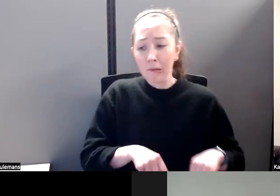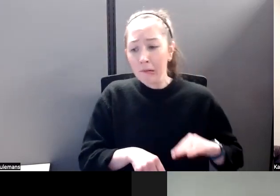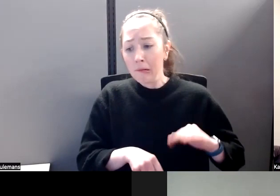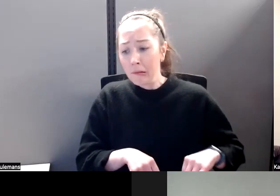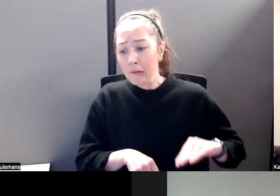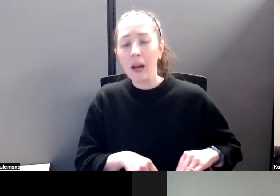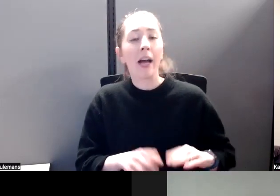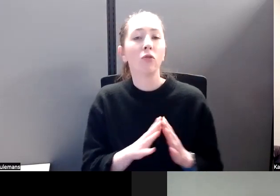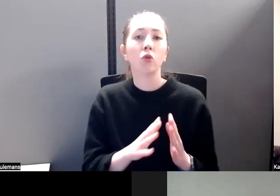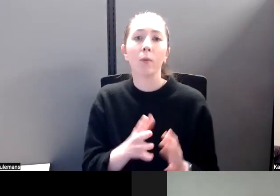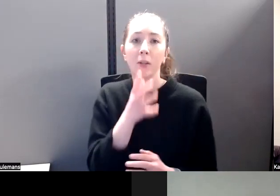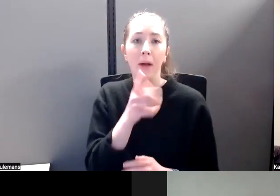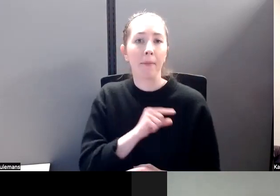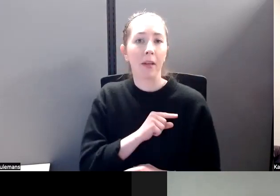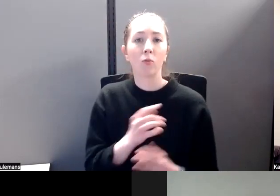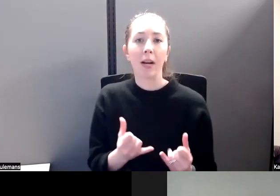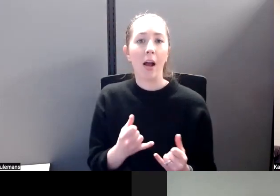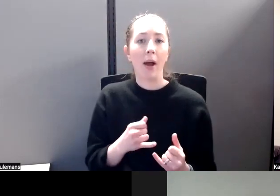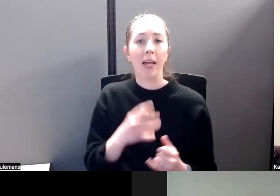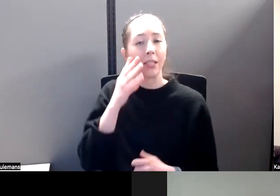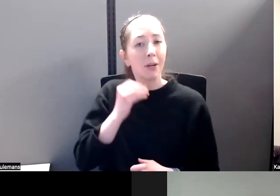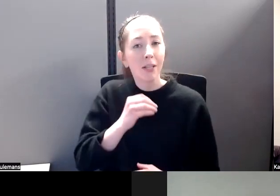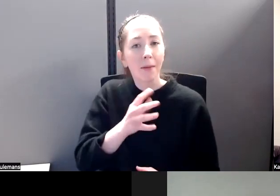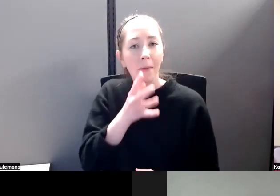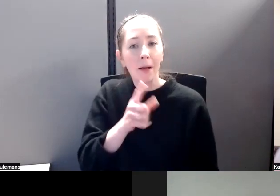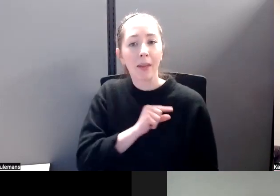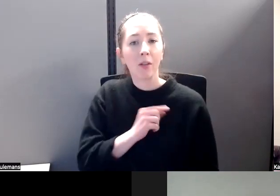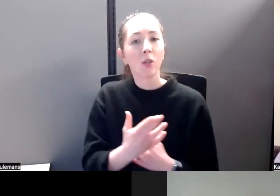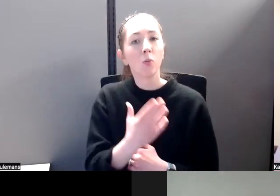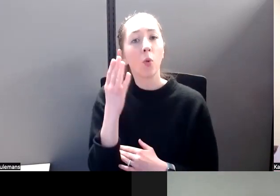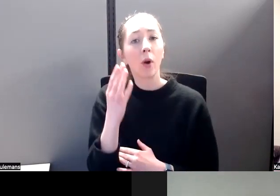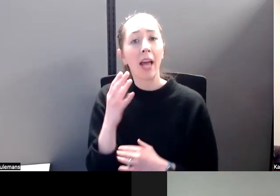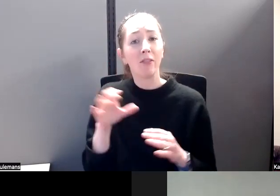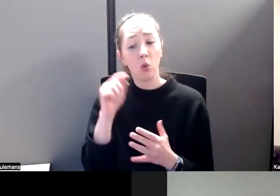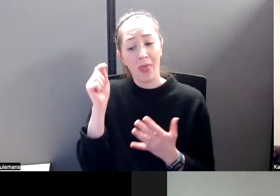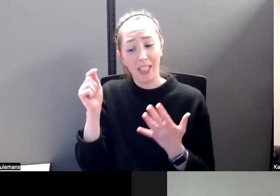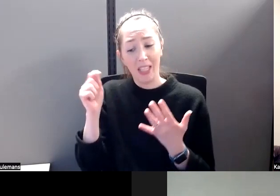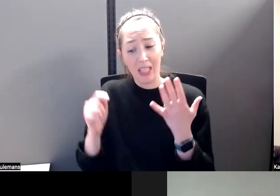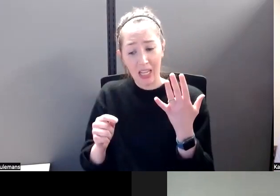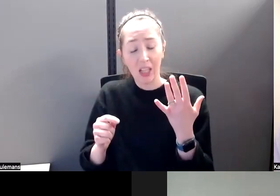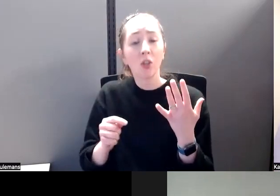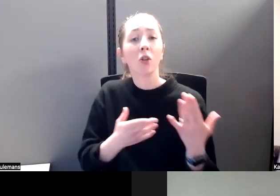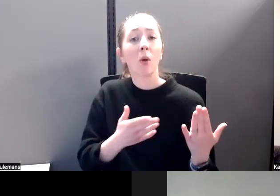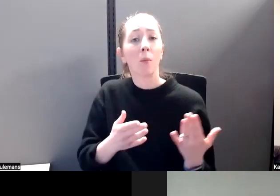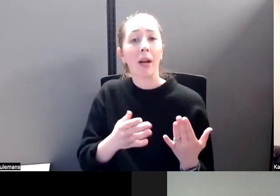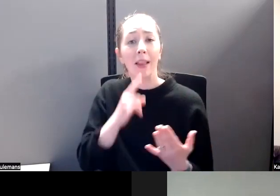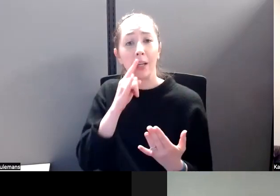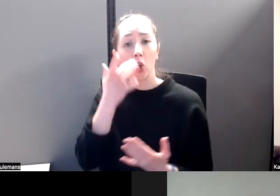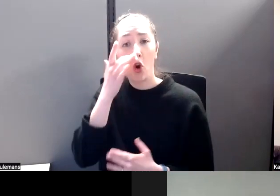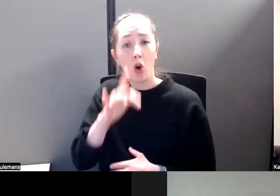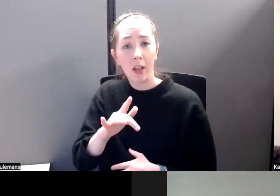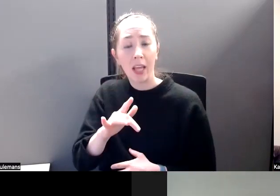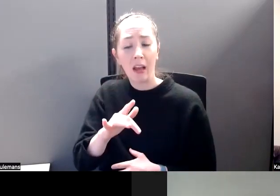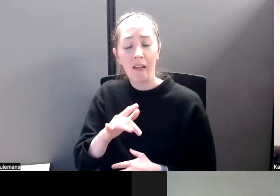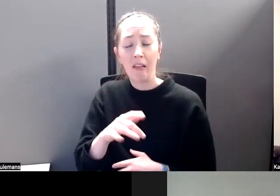much mom guilt. I have mom guilt right now. You know, like this morning I had a bunch of stuff I had to do. So I had to take the kids early, and then I felt